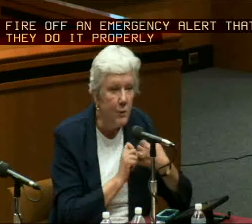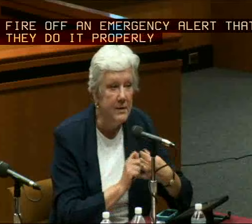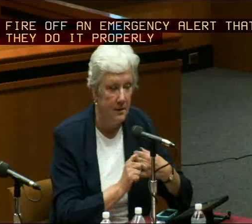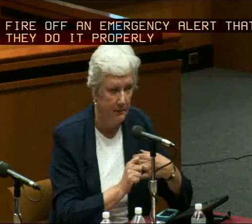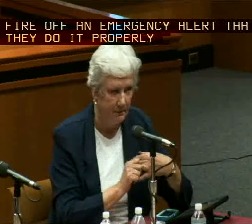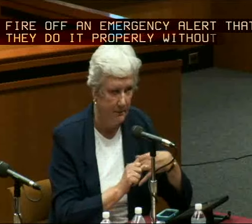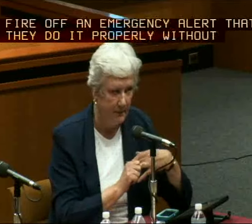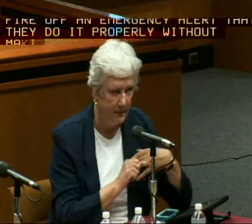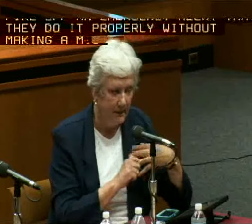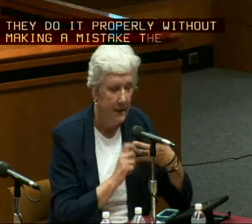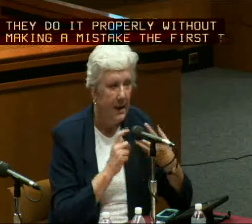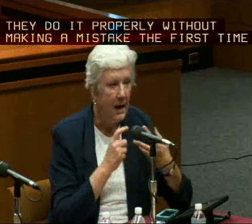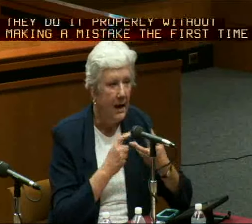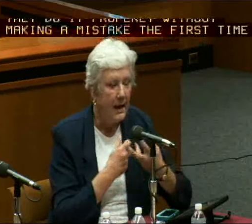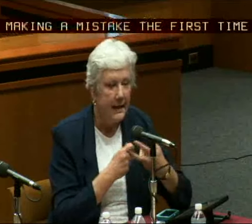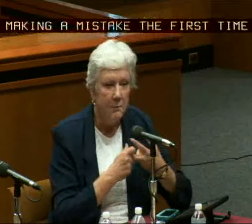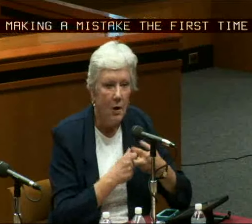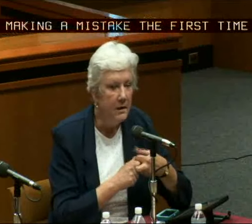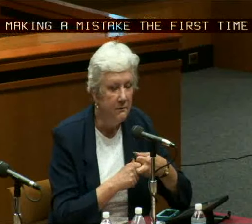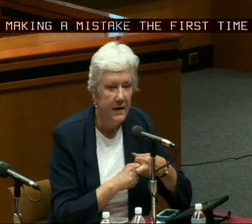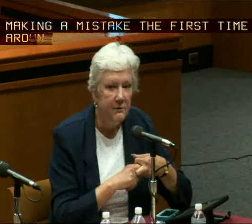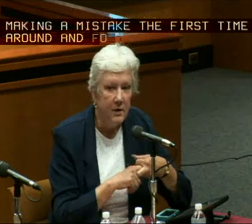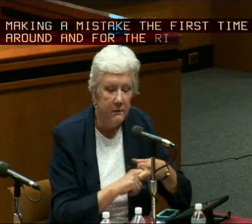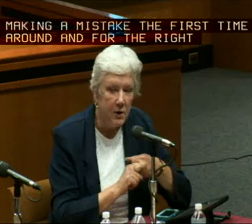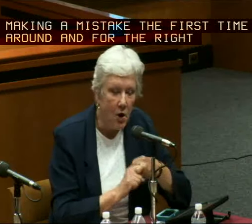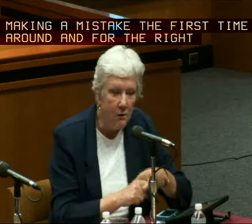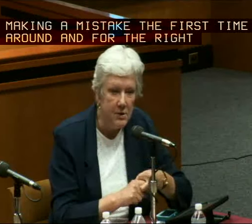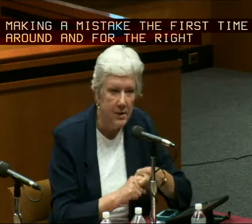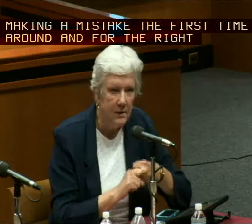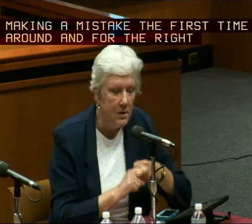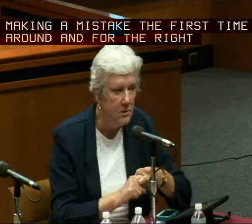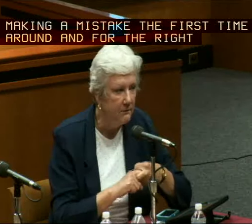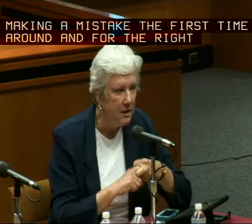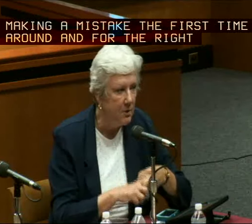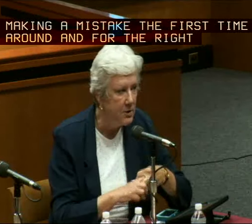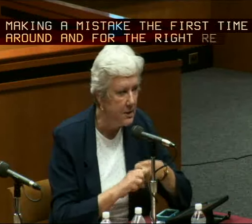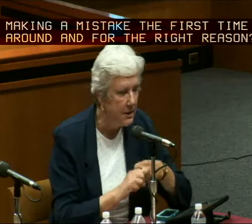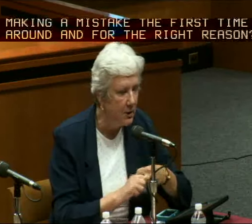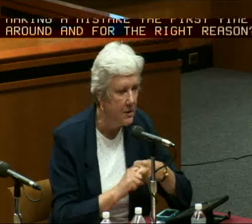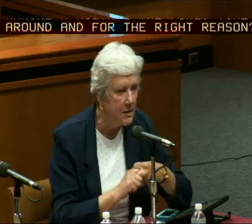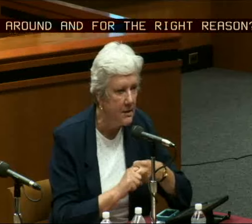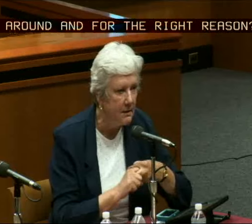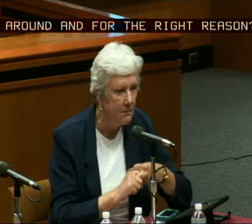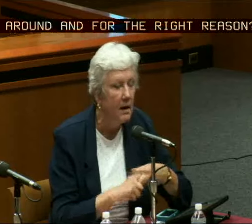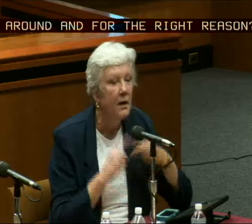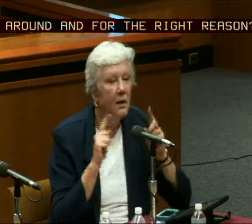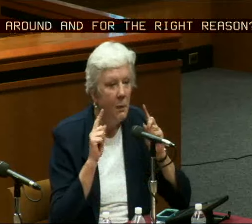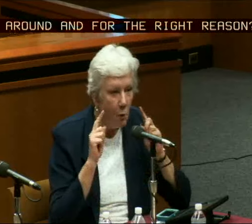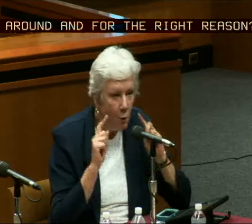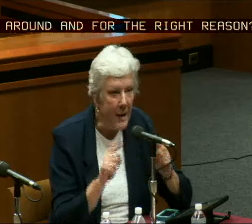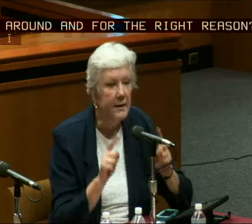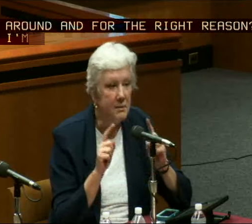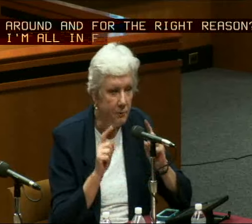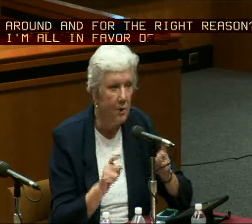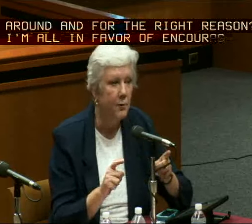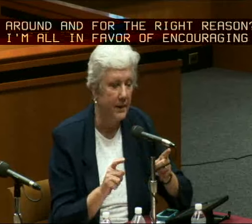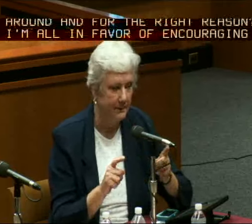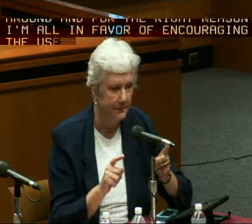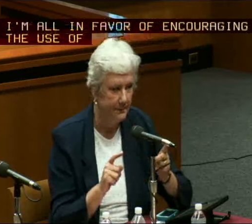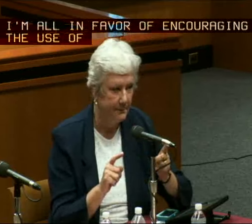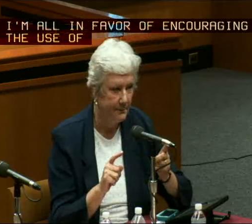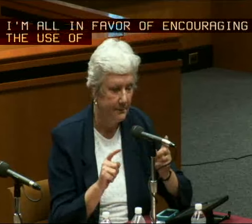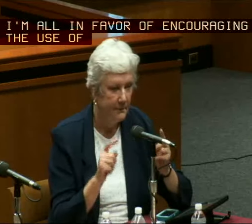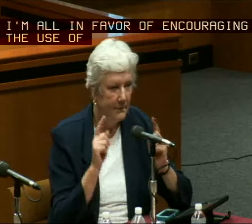right reason? I am all in favor of encouraging the use of the emergency alert system when it's